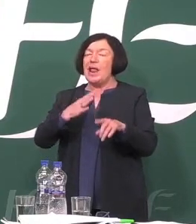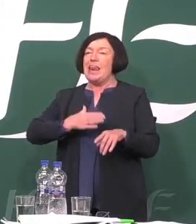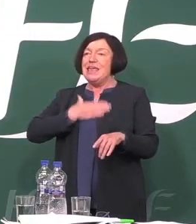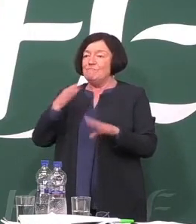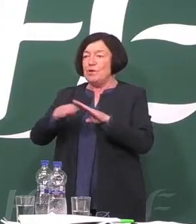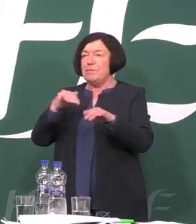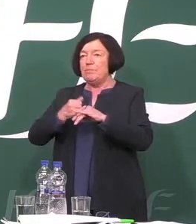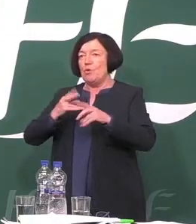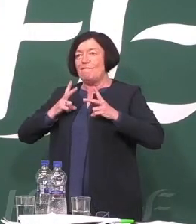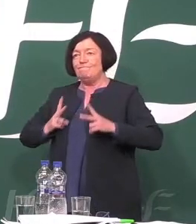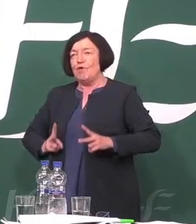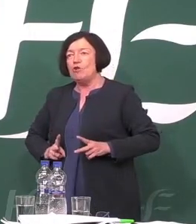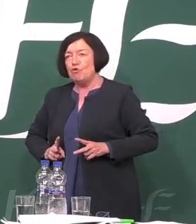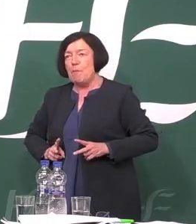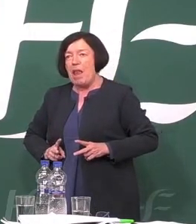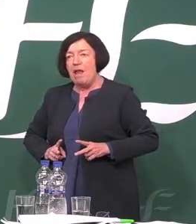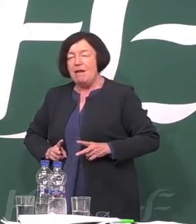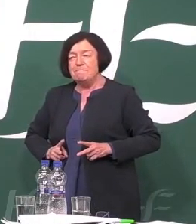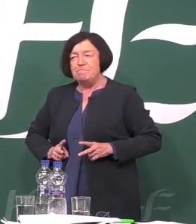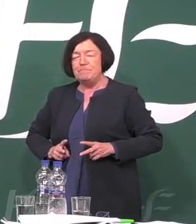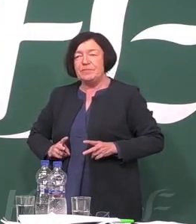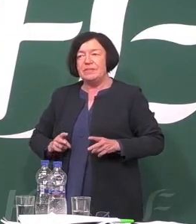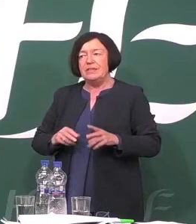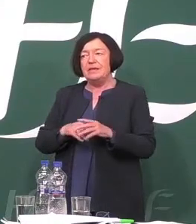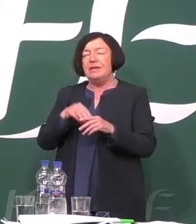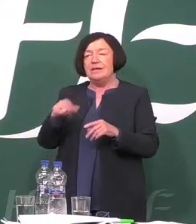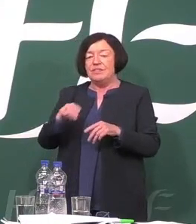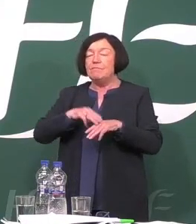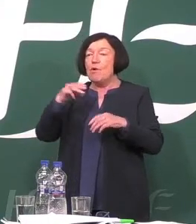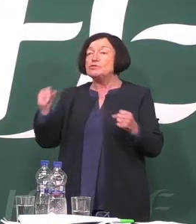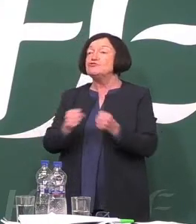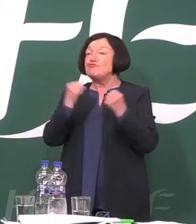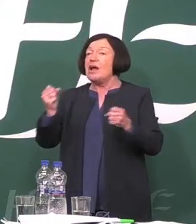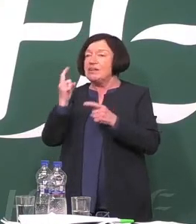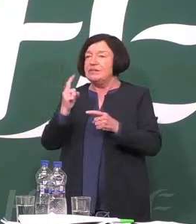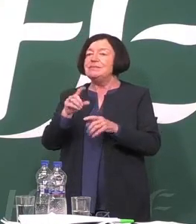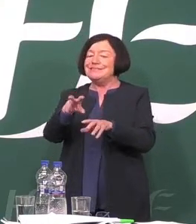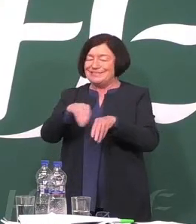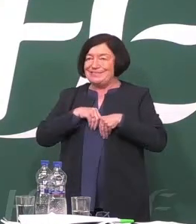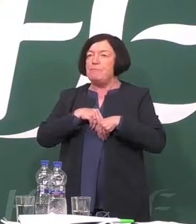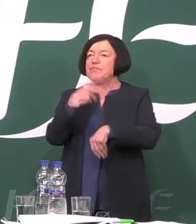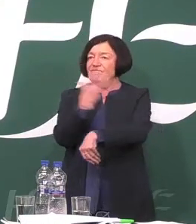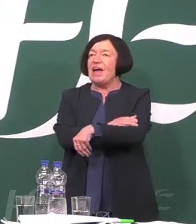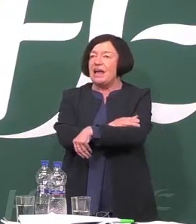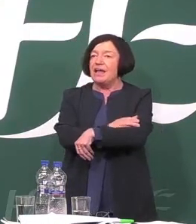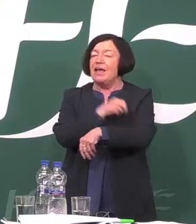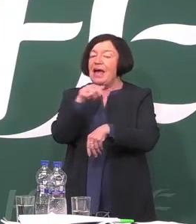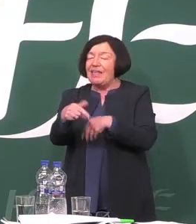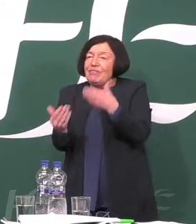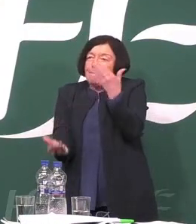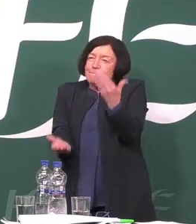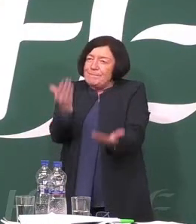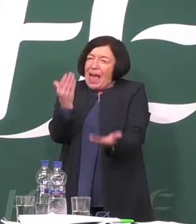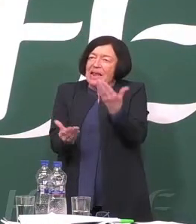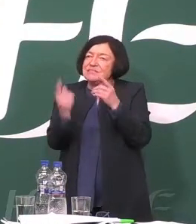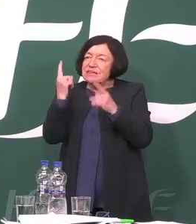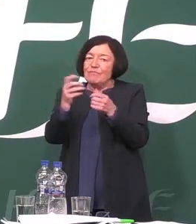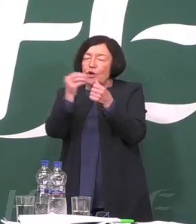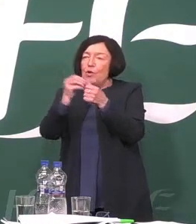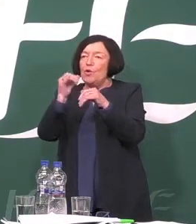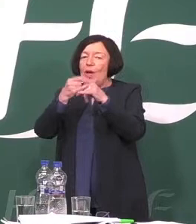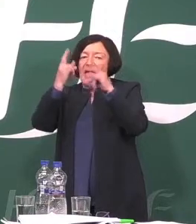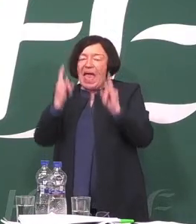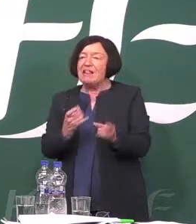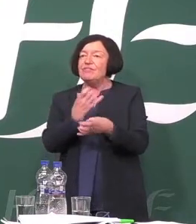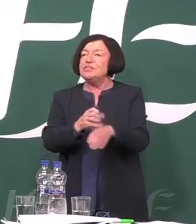people who are vulnerable were unequivocal, was that by far strongly advised take the vaccine. And then their balanced advice for all others, for healthy